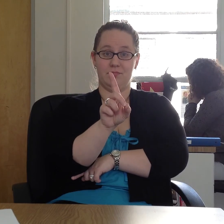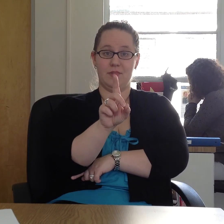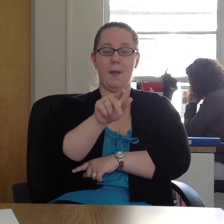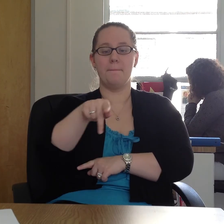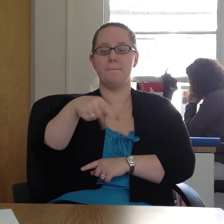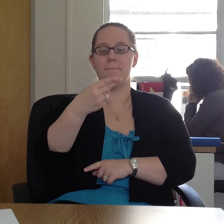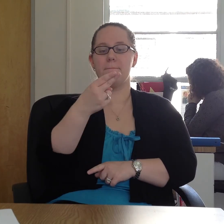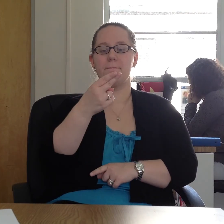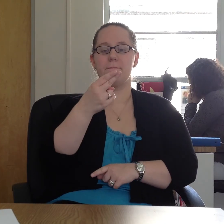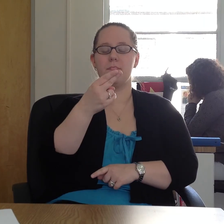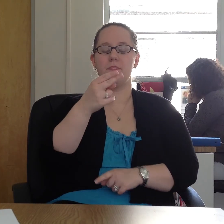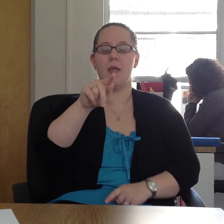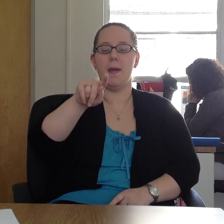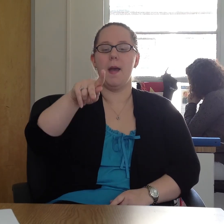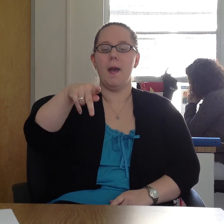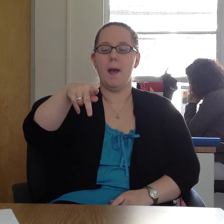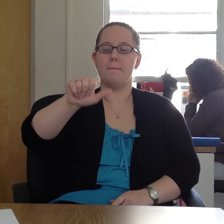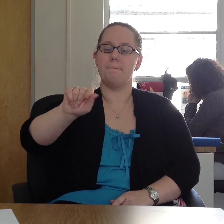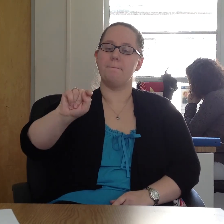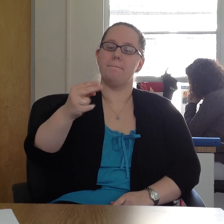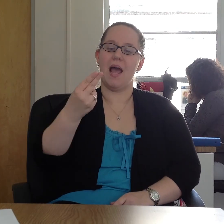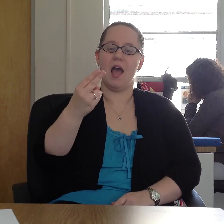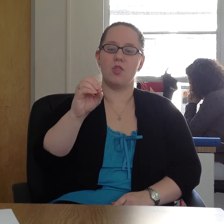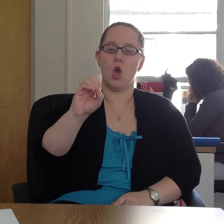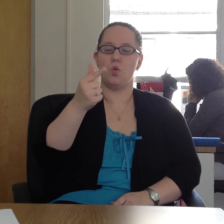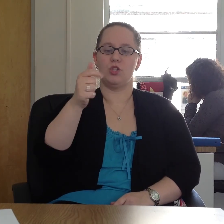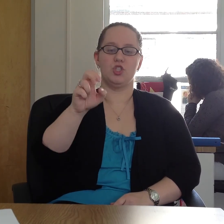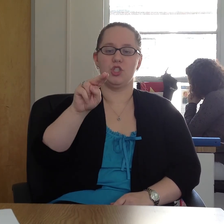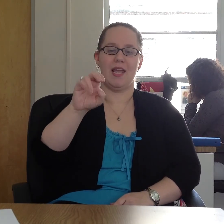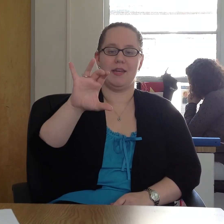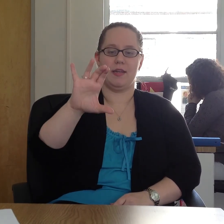Pathogenic bacteria cause disease in man.